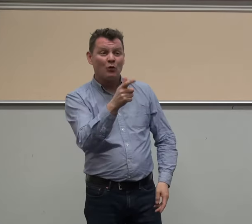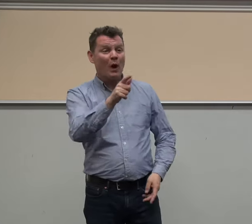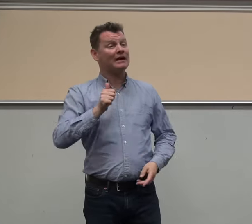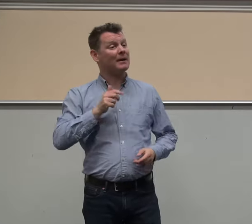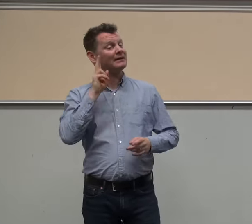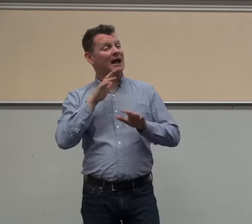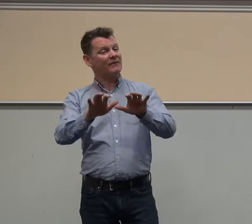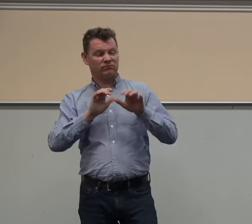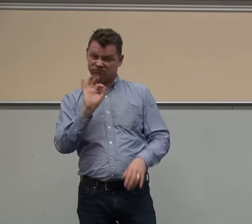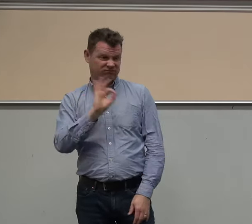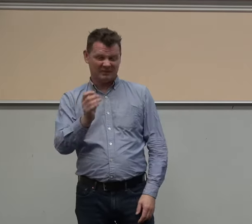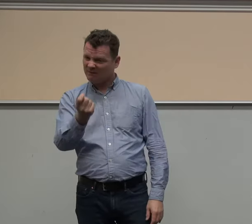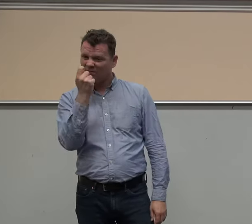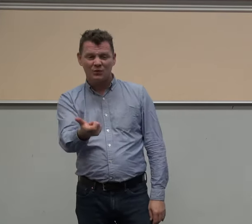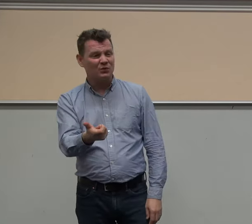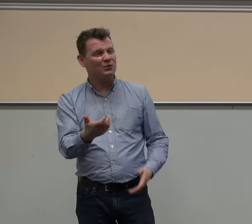expect. So what did I do?